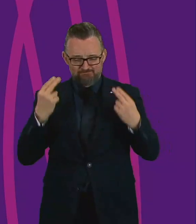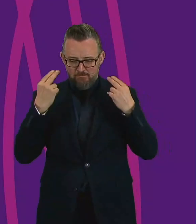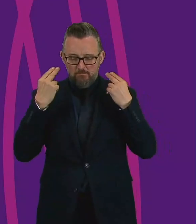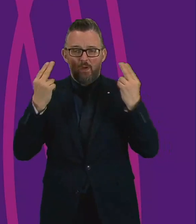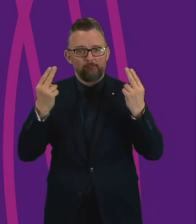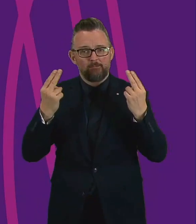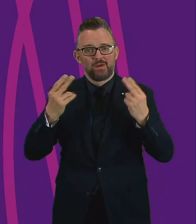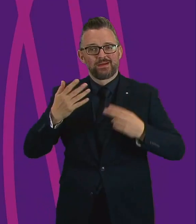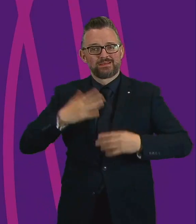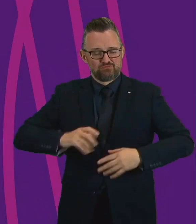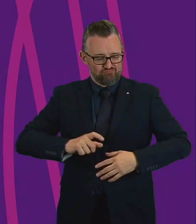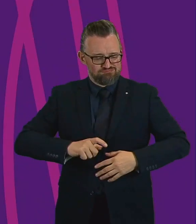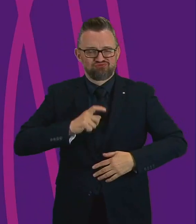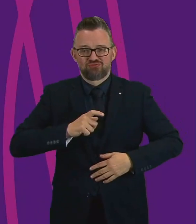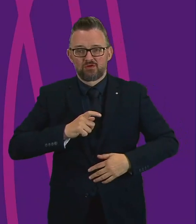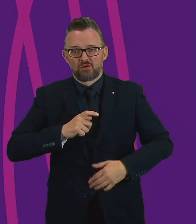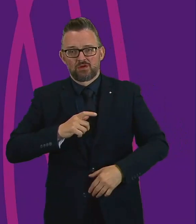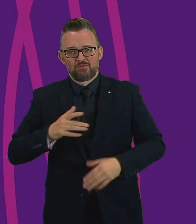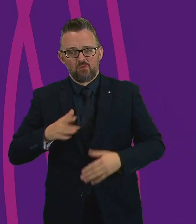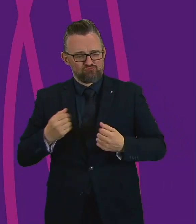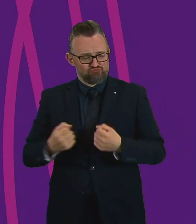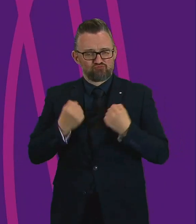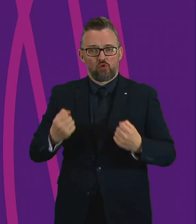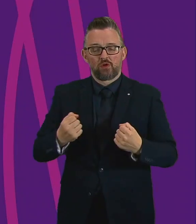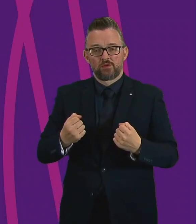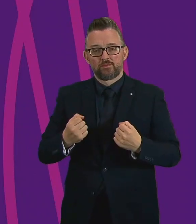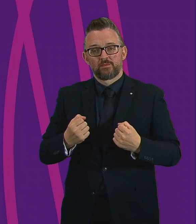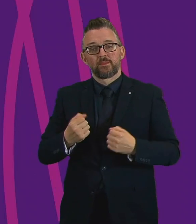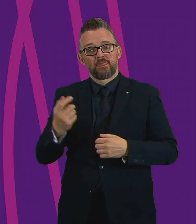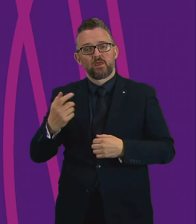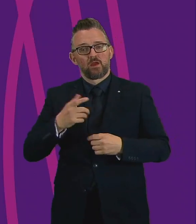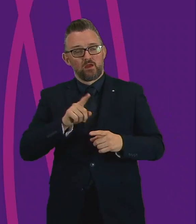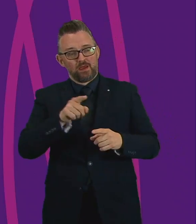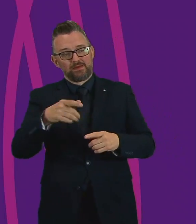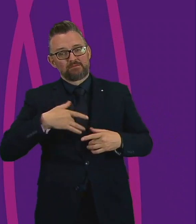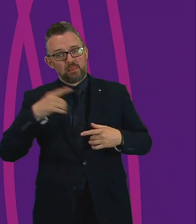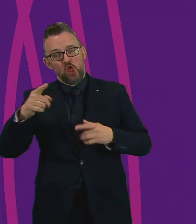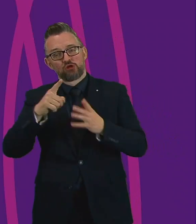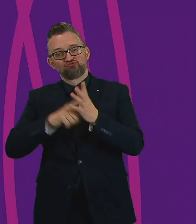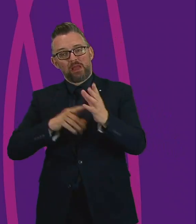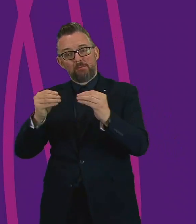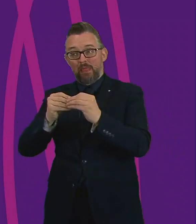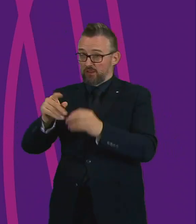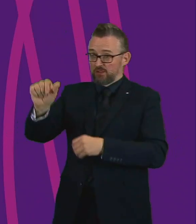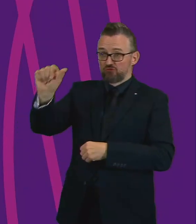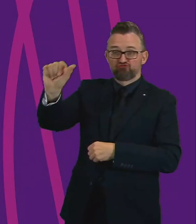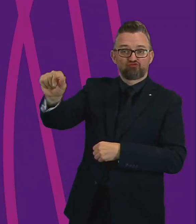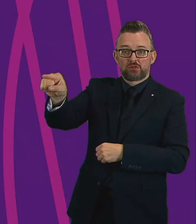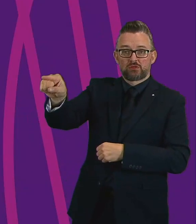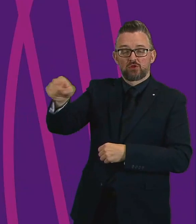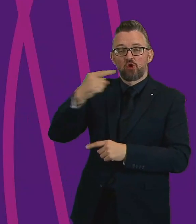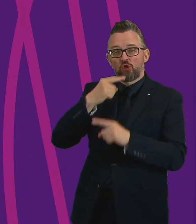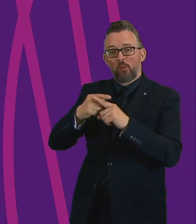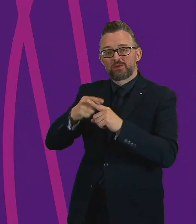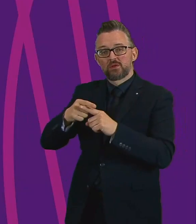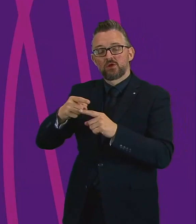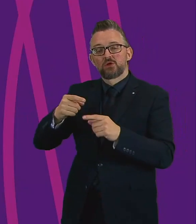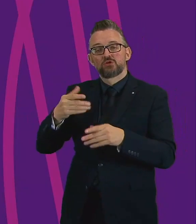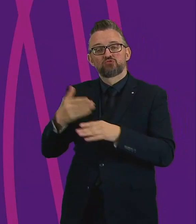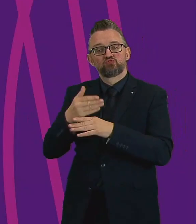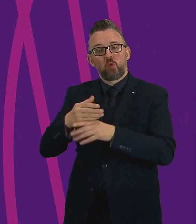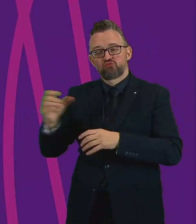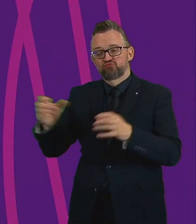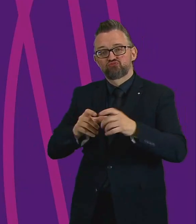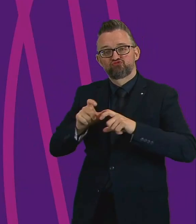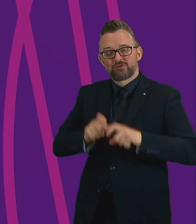time for courage. I just want to briefly turn to some of the contributions from members. I thought Jackie Baillie was correct in arguing for an extension to the job retention